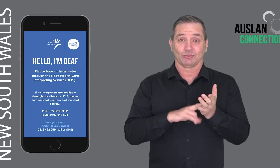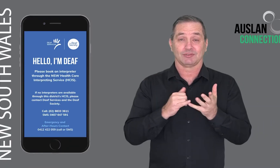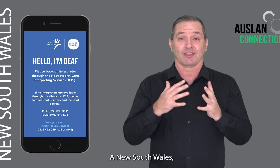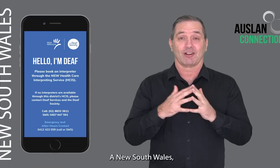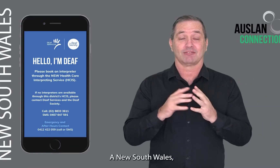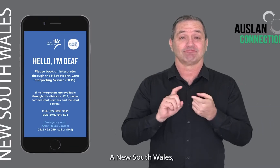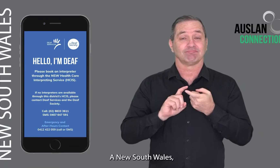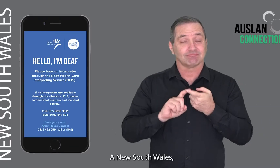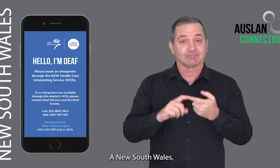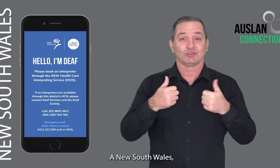In New South Wales,